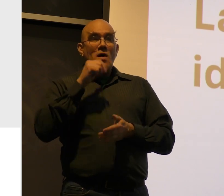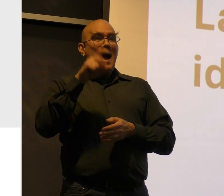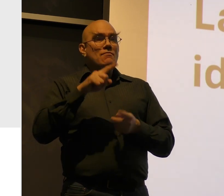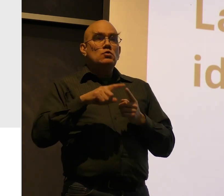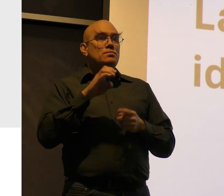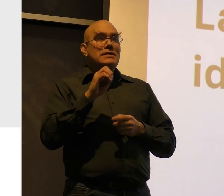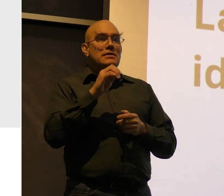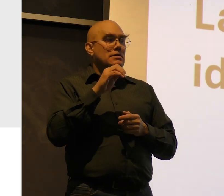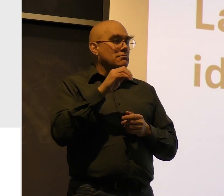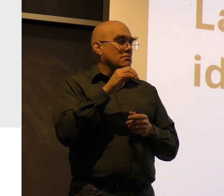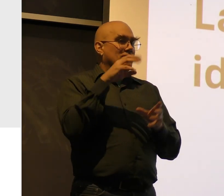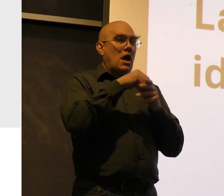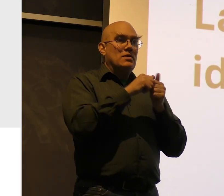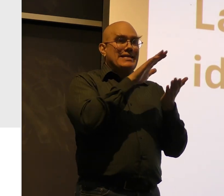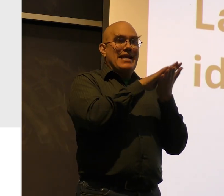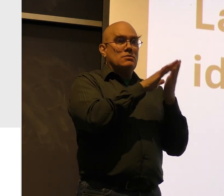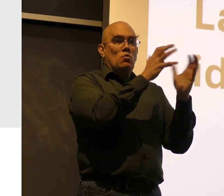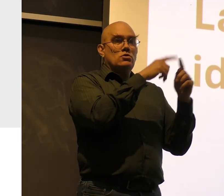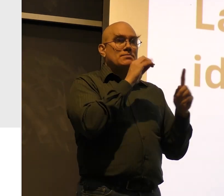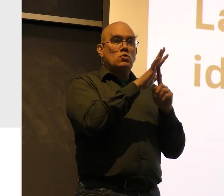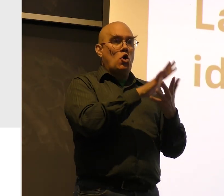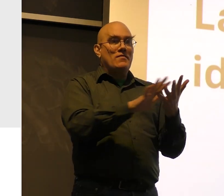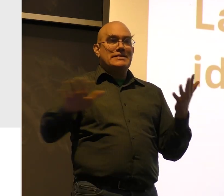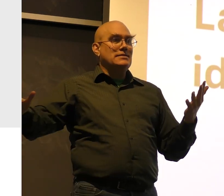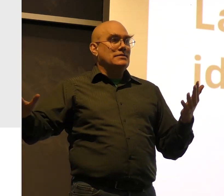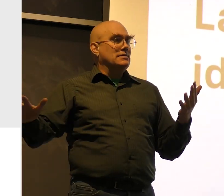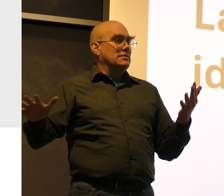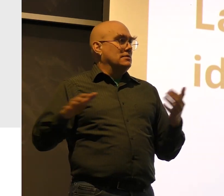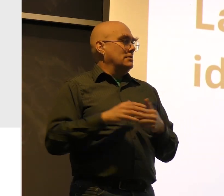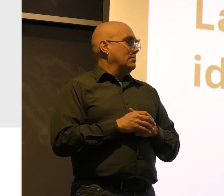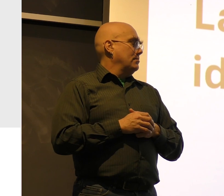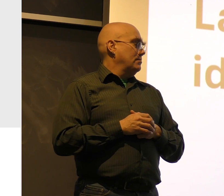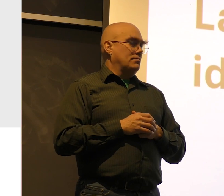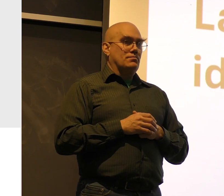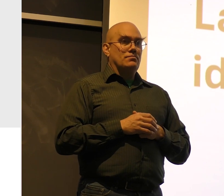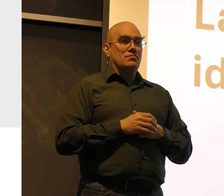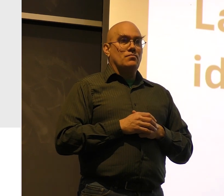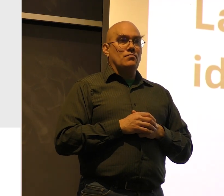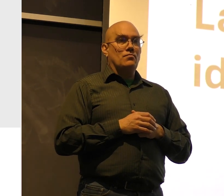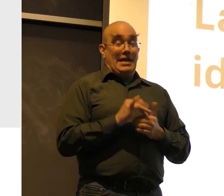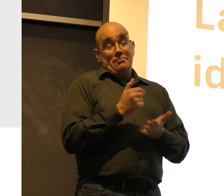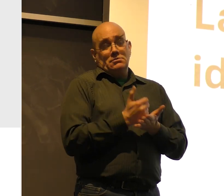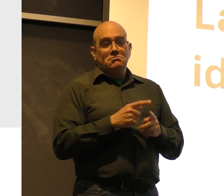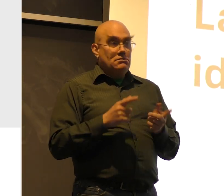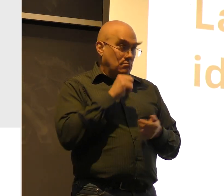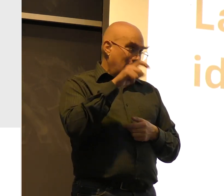Right? That means that you don't have to be involved in the academic world to be exposed to all this stuff. It helps,